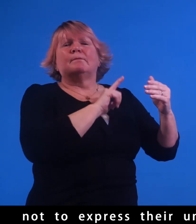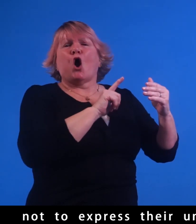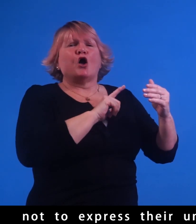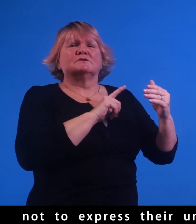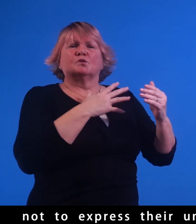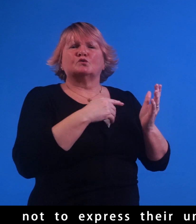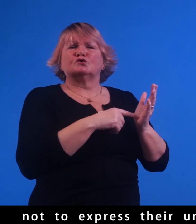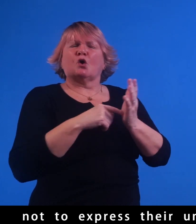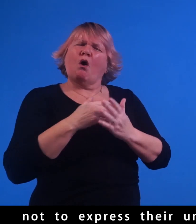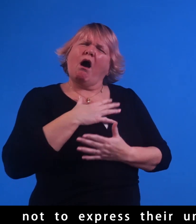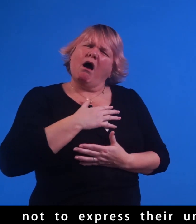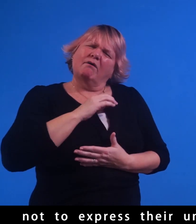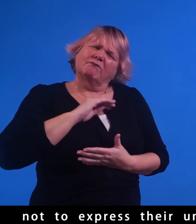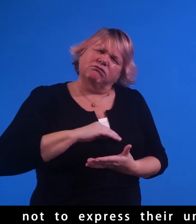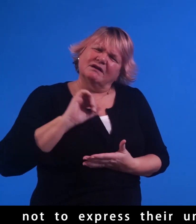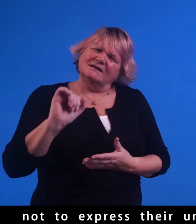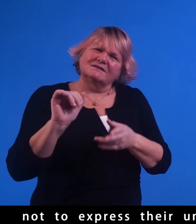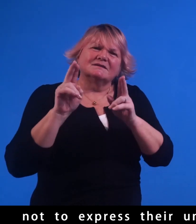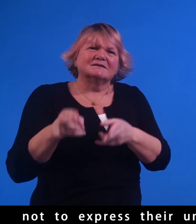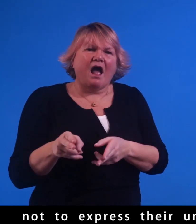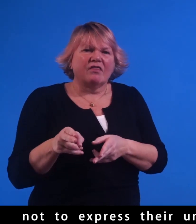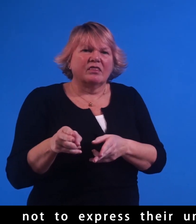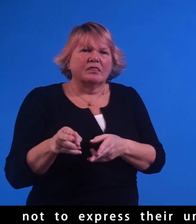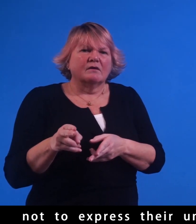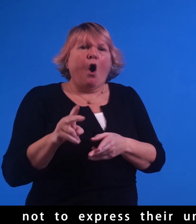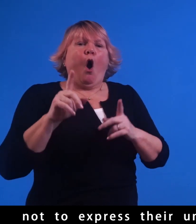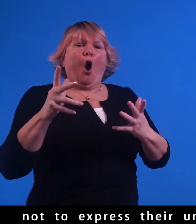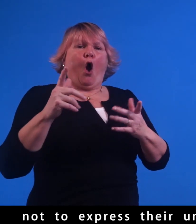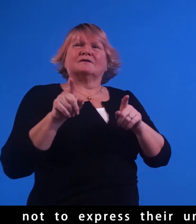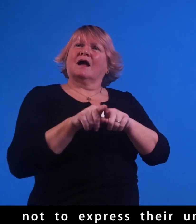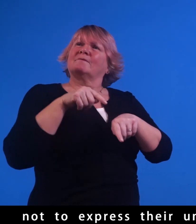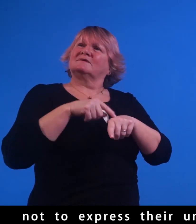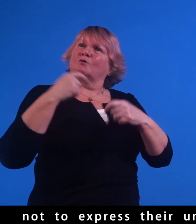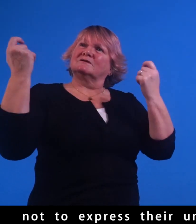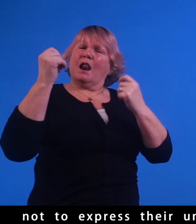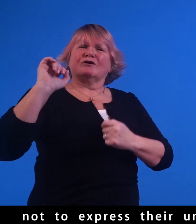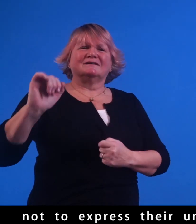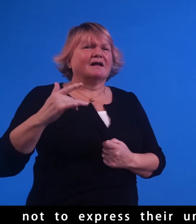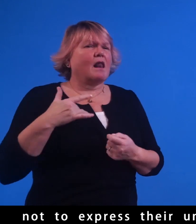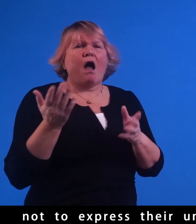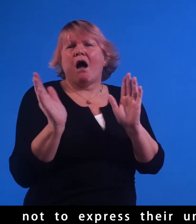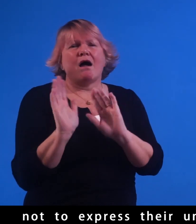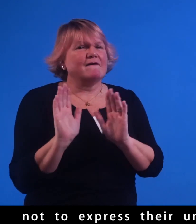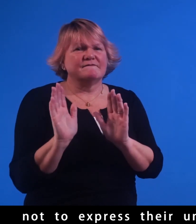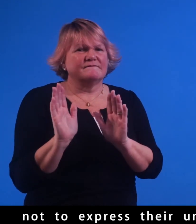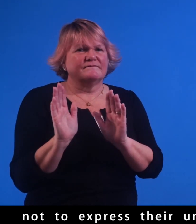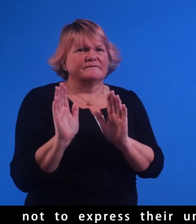not to express their unavailing sorrow for his death, nor yet to celebrate the matchless glories of his